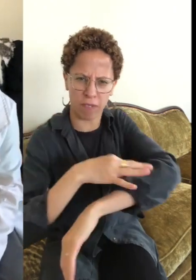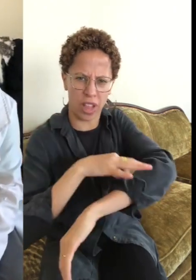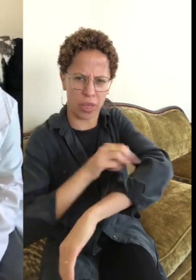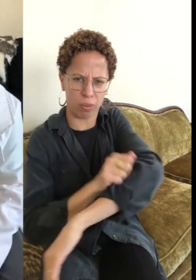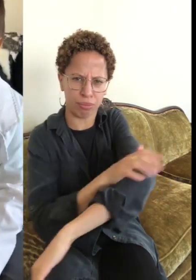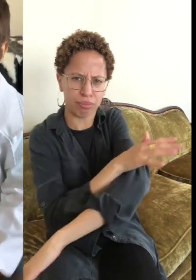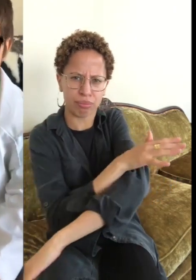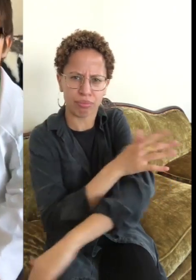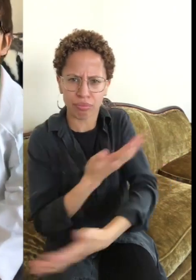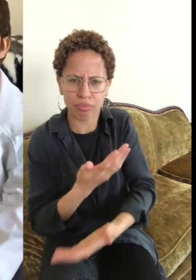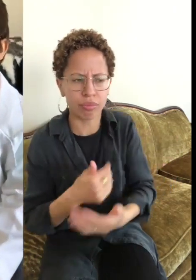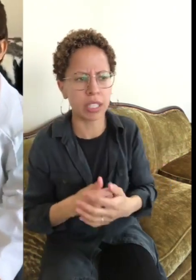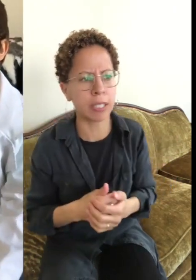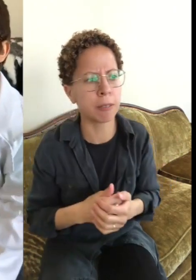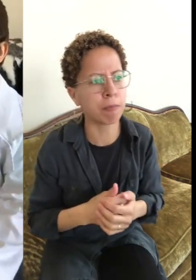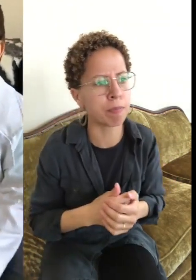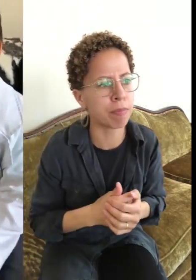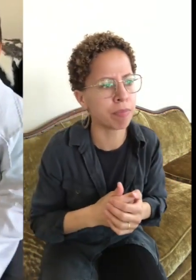They help,